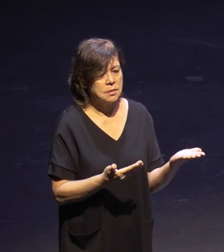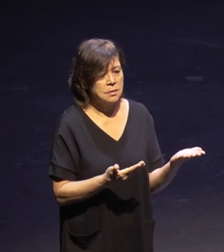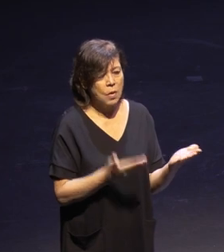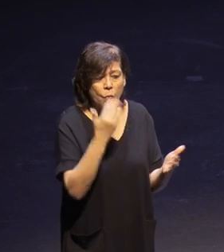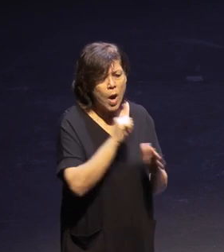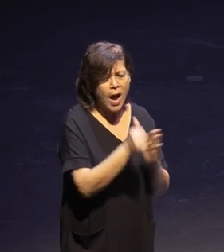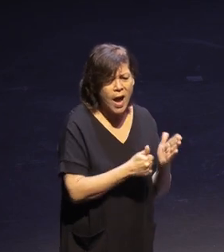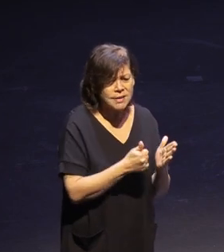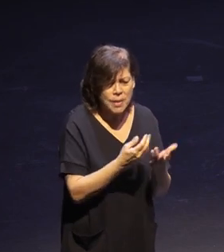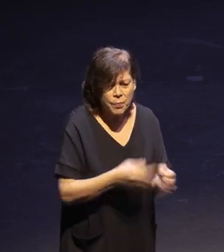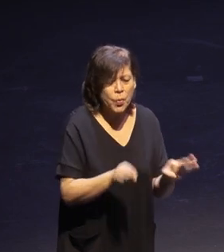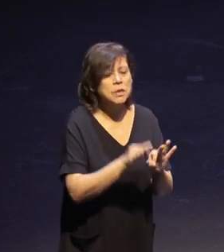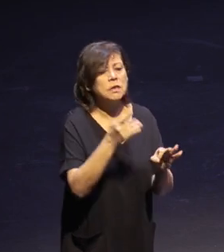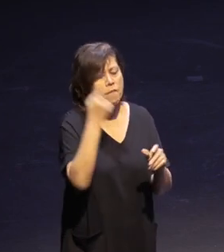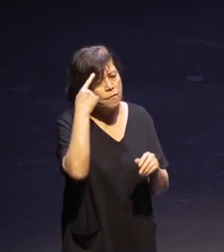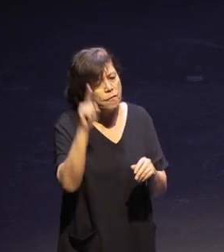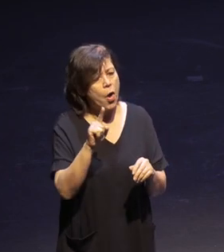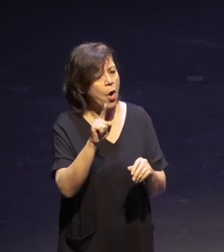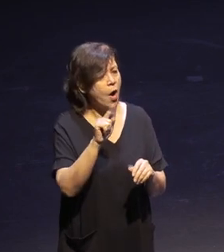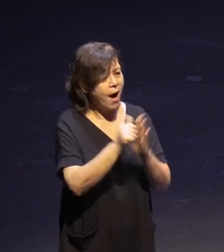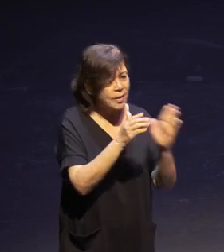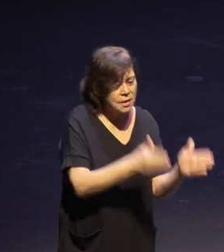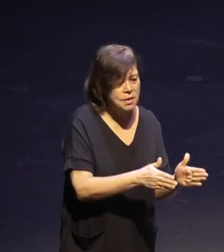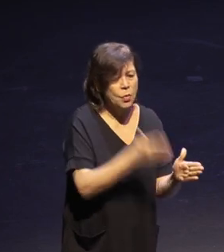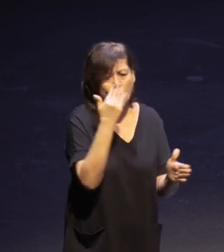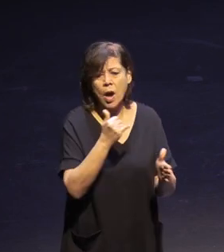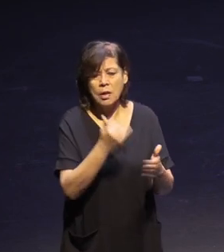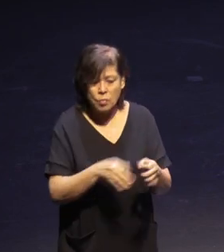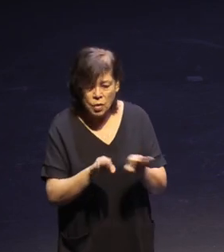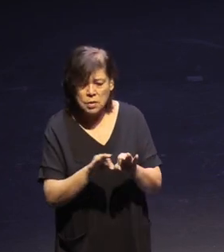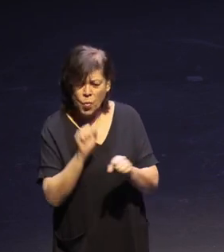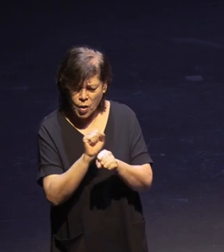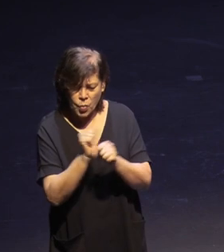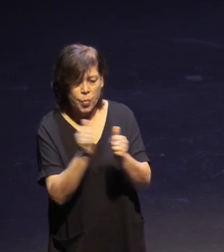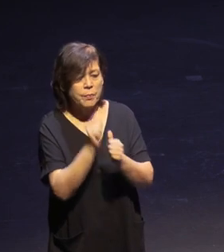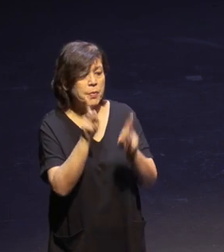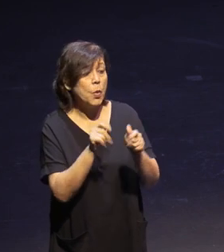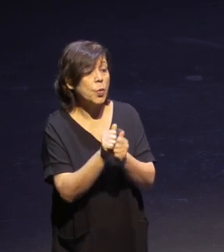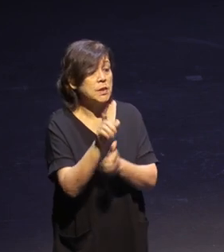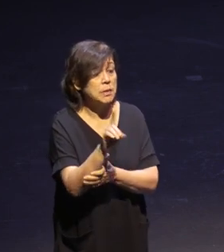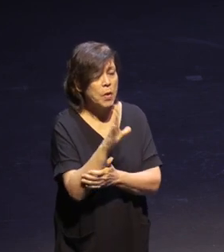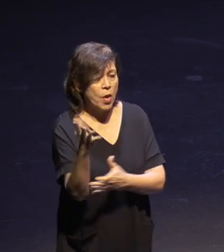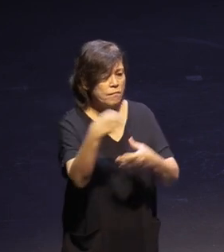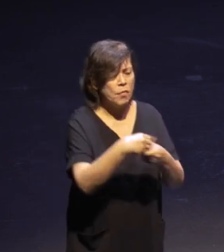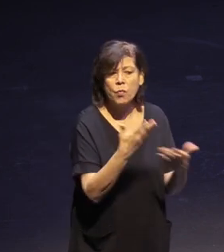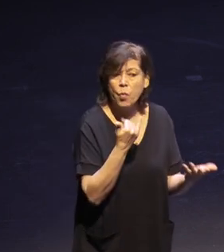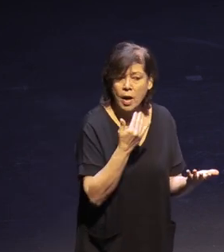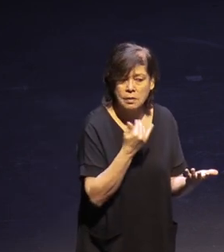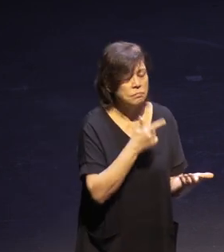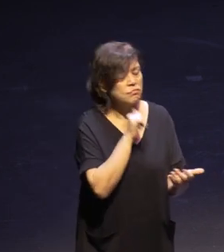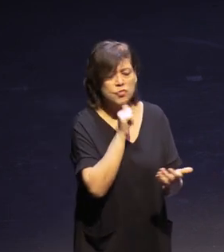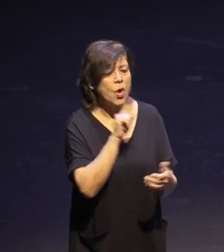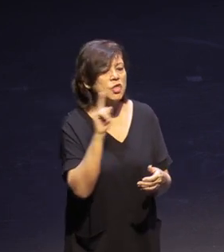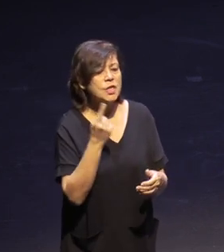why the arts matter to artists, why does it matter that we work with people with disabilities and include them, not just as